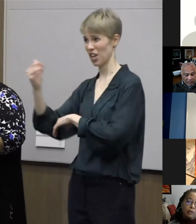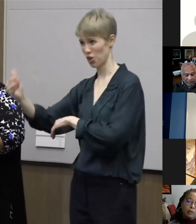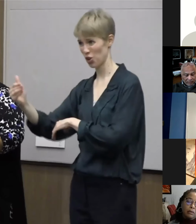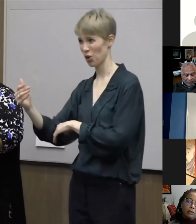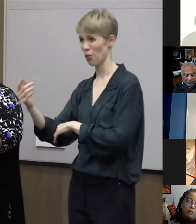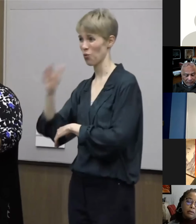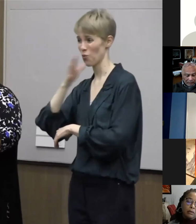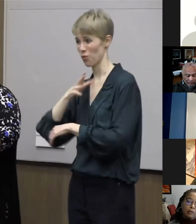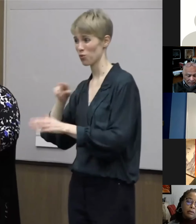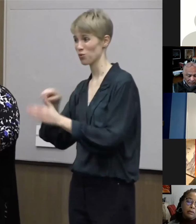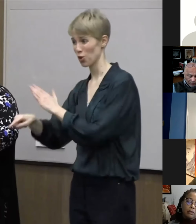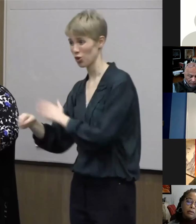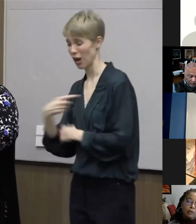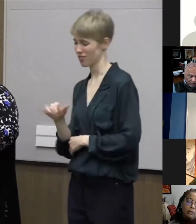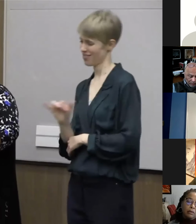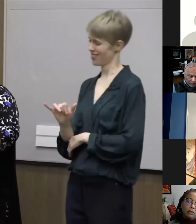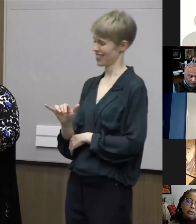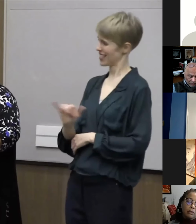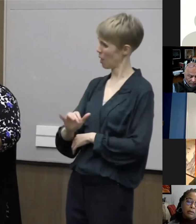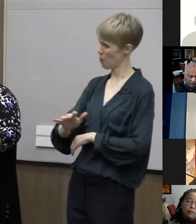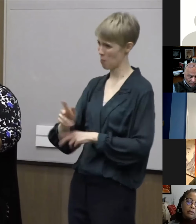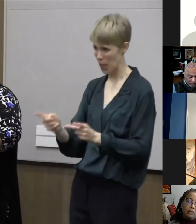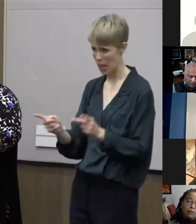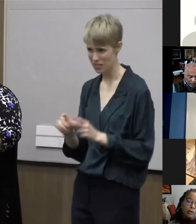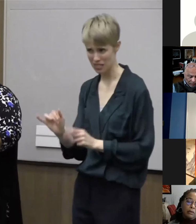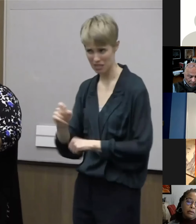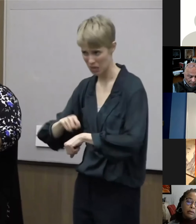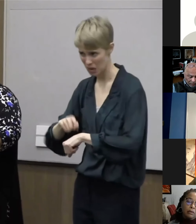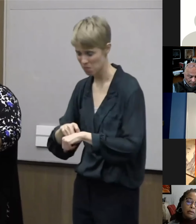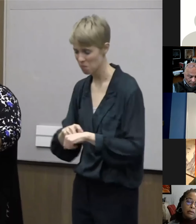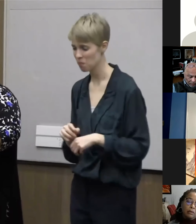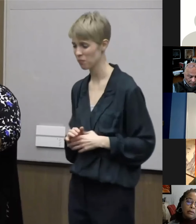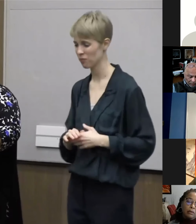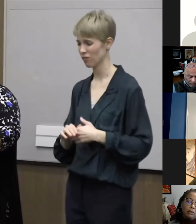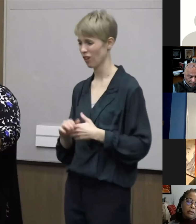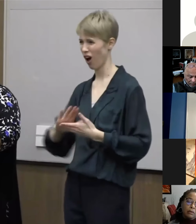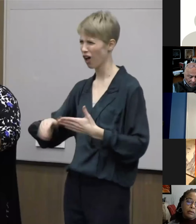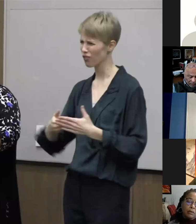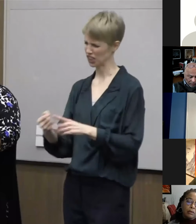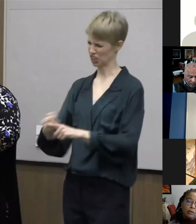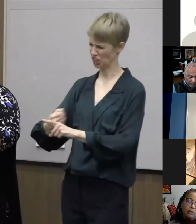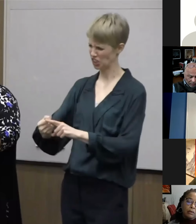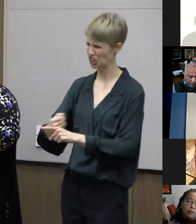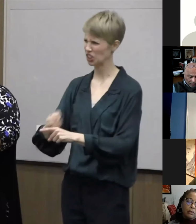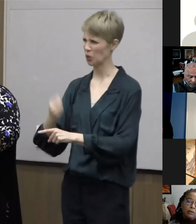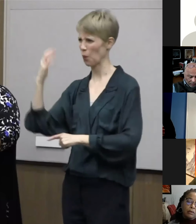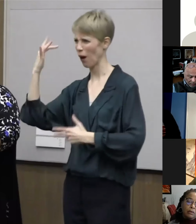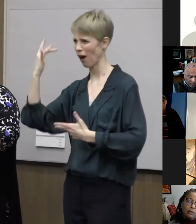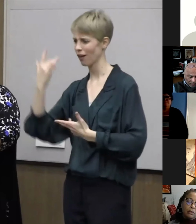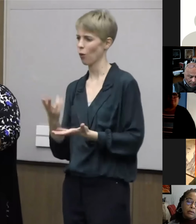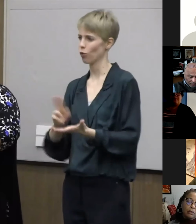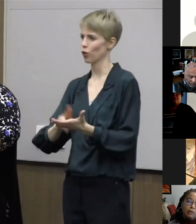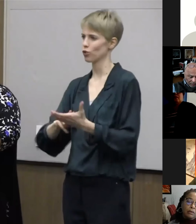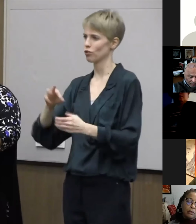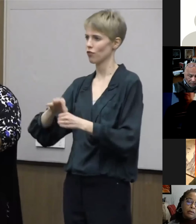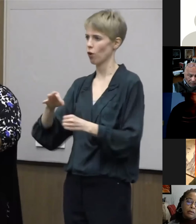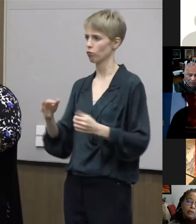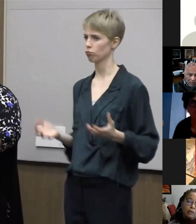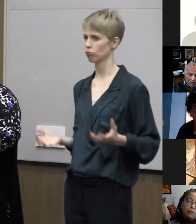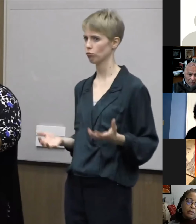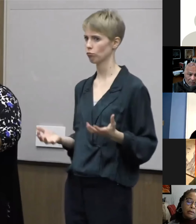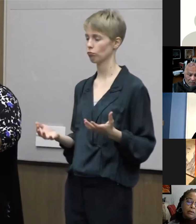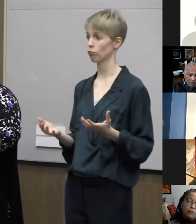12th, 1963. All of this on account of we want to register to become first-class citizens. And if the